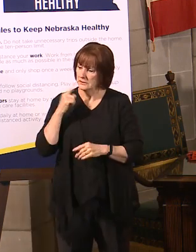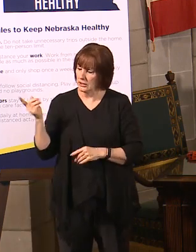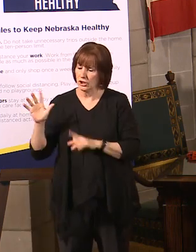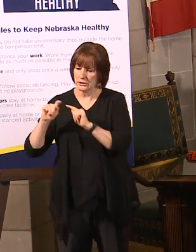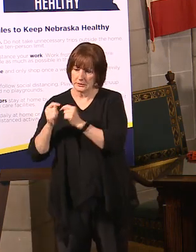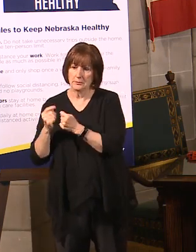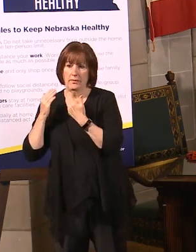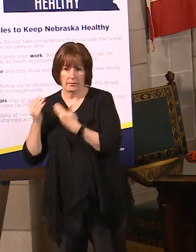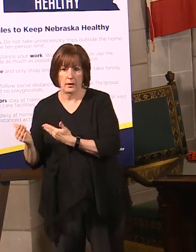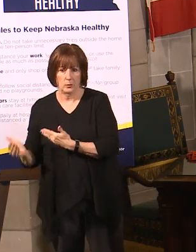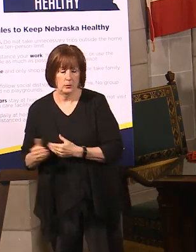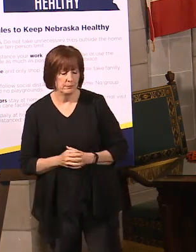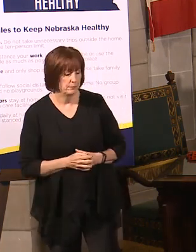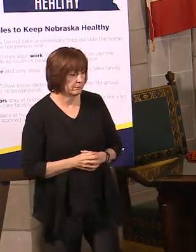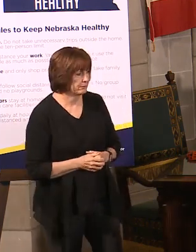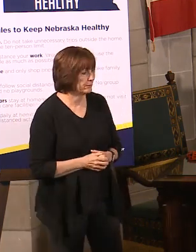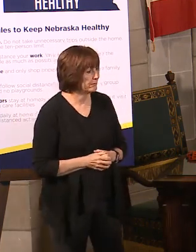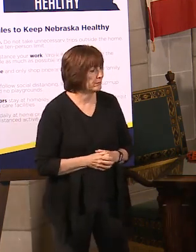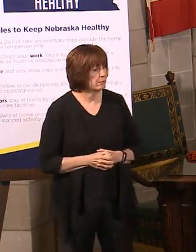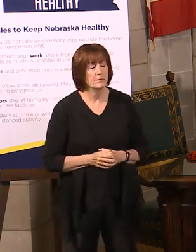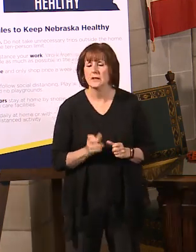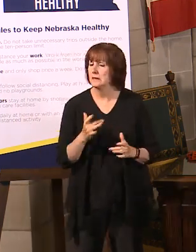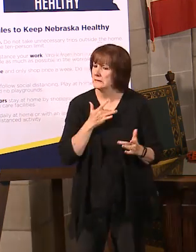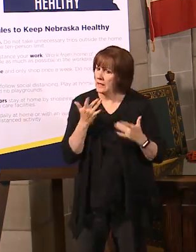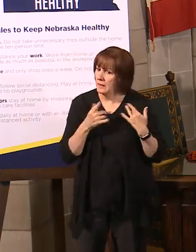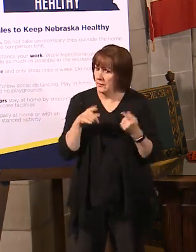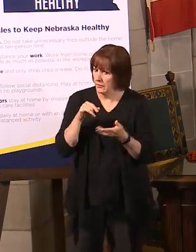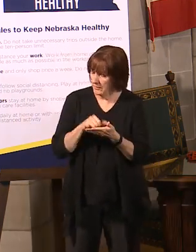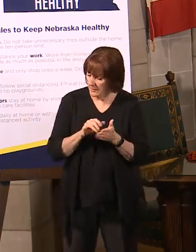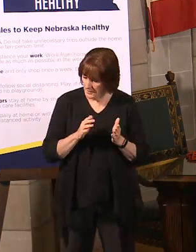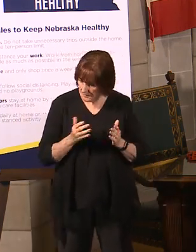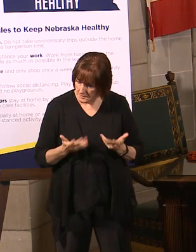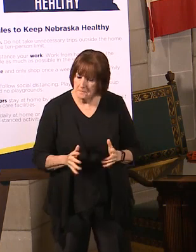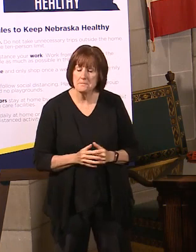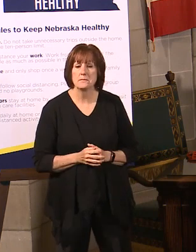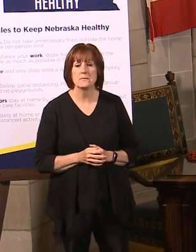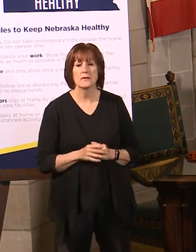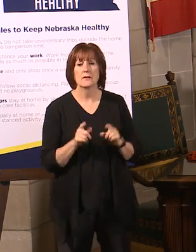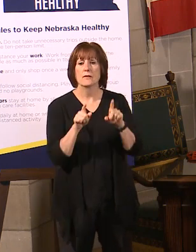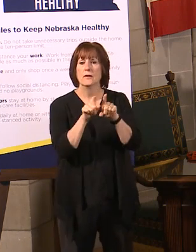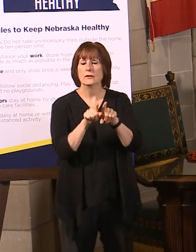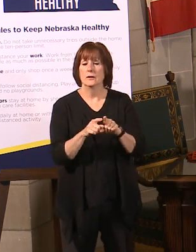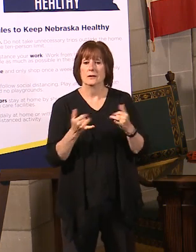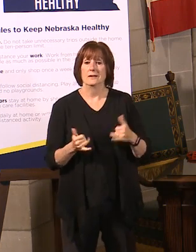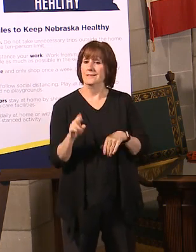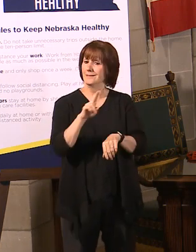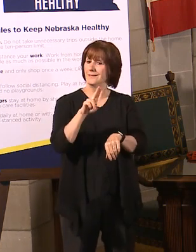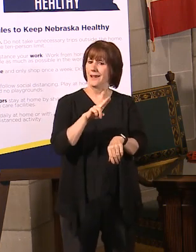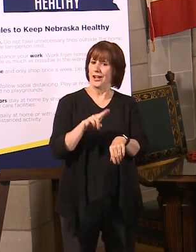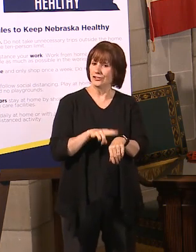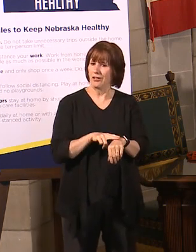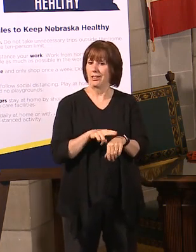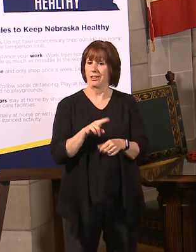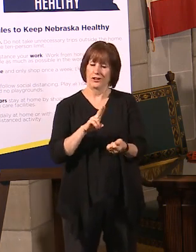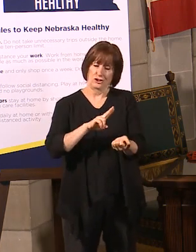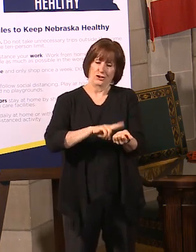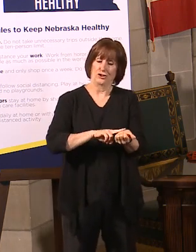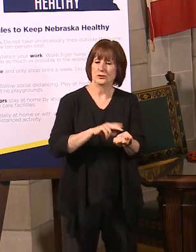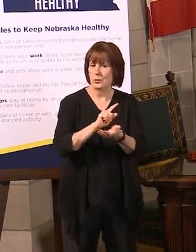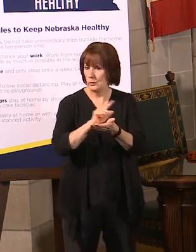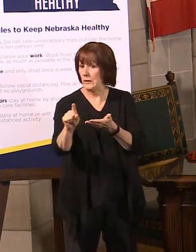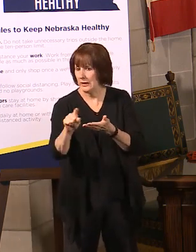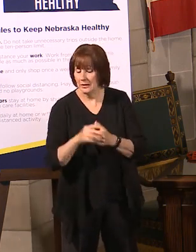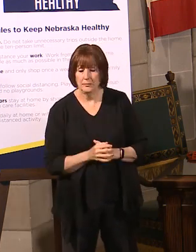thanks. So very excited about that. Also, it is National Nurses Week.